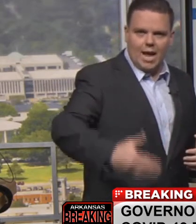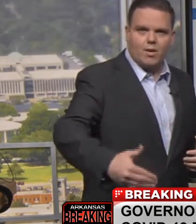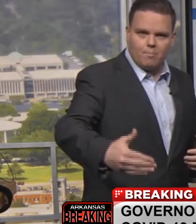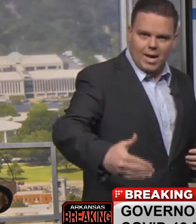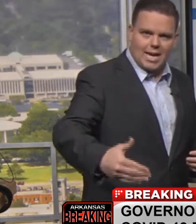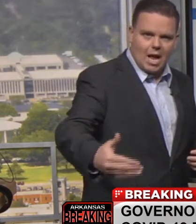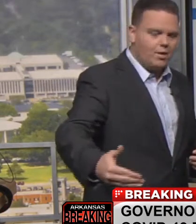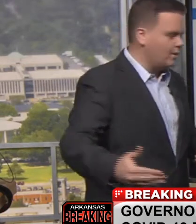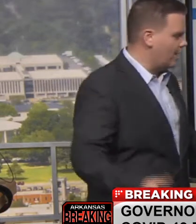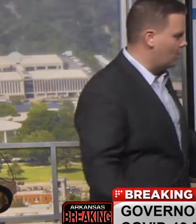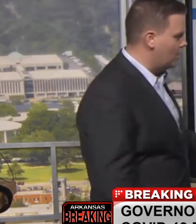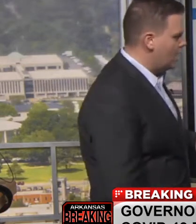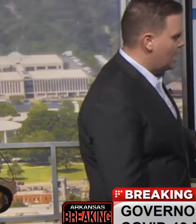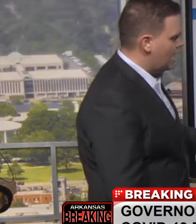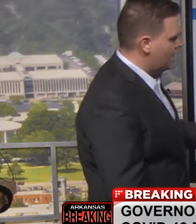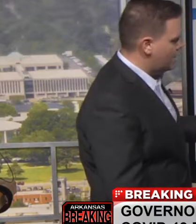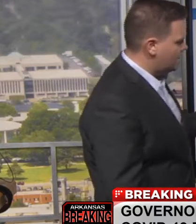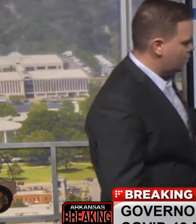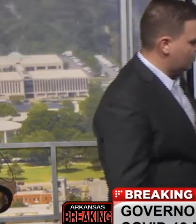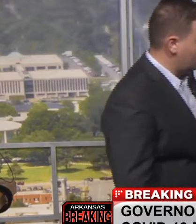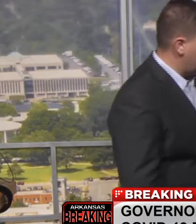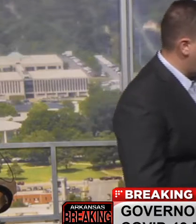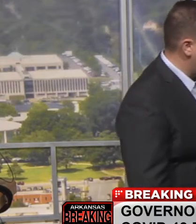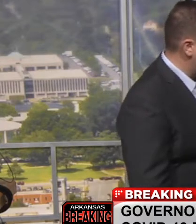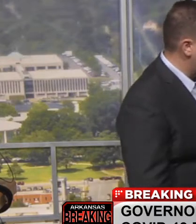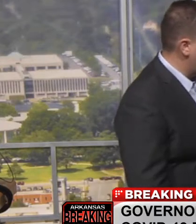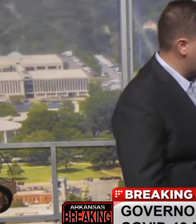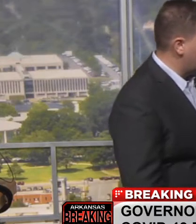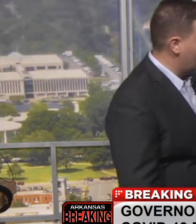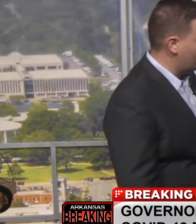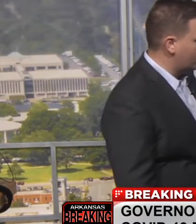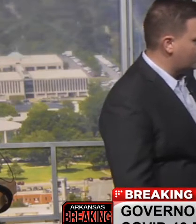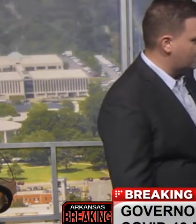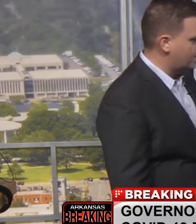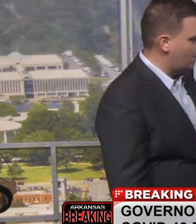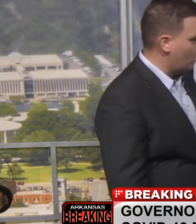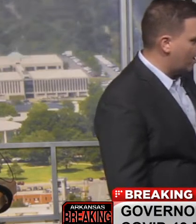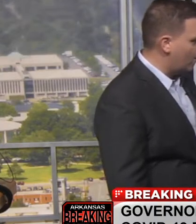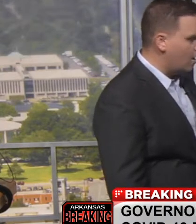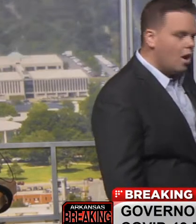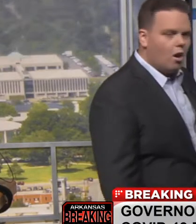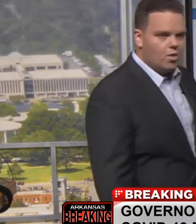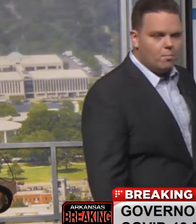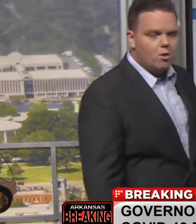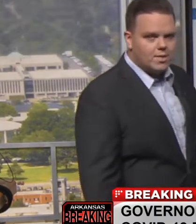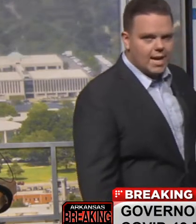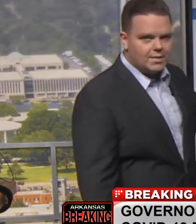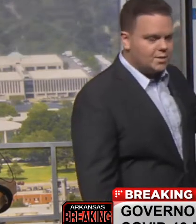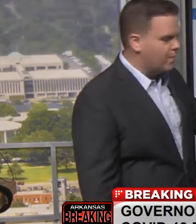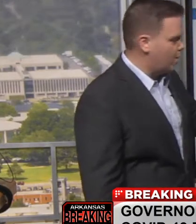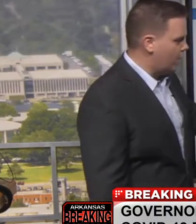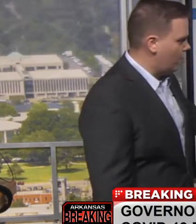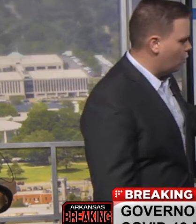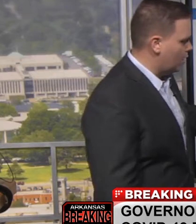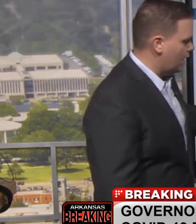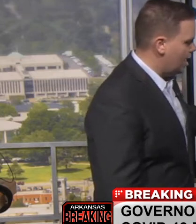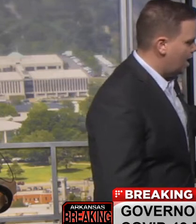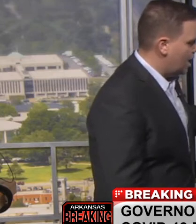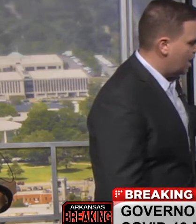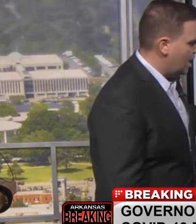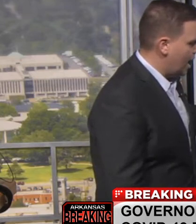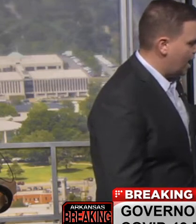on a county by county level. This is certainly always a good reference to see where are the most cases being